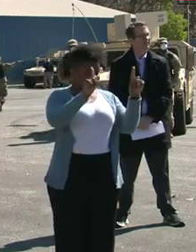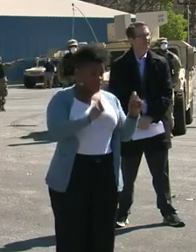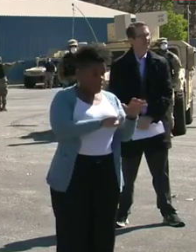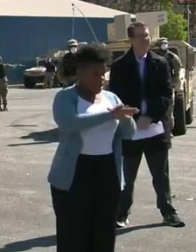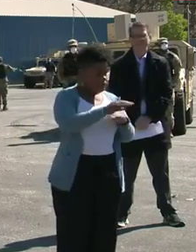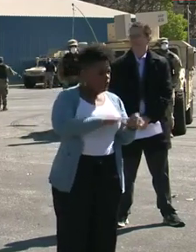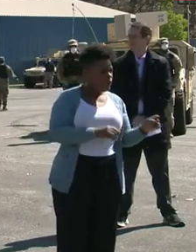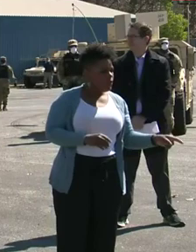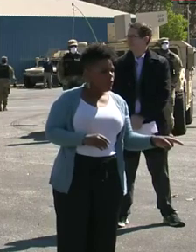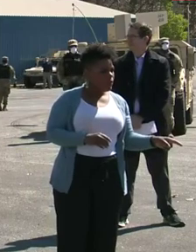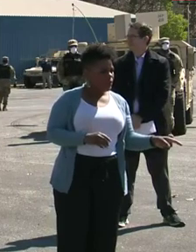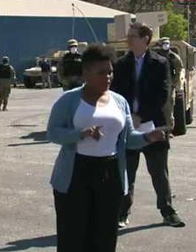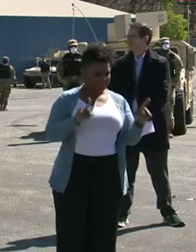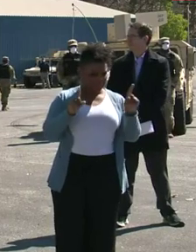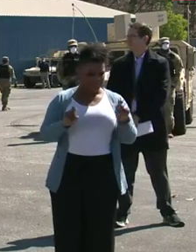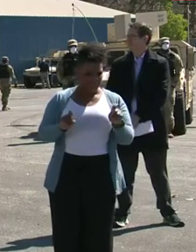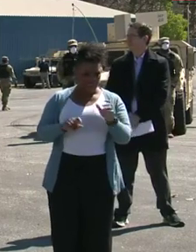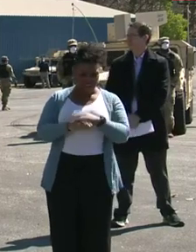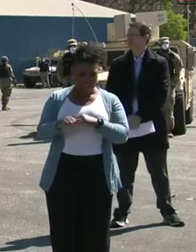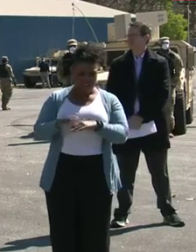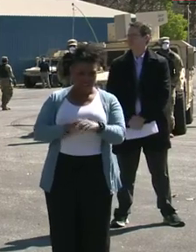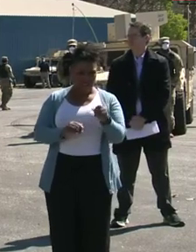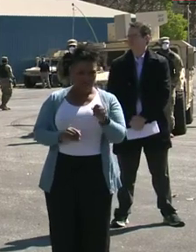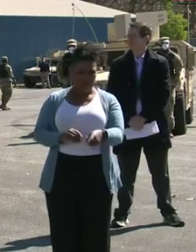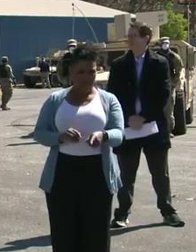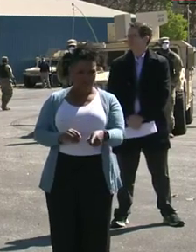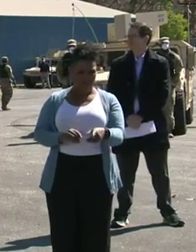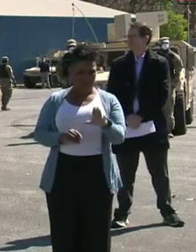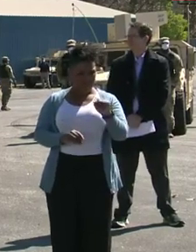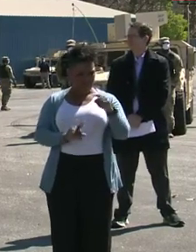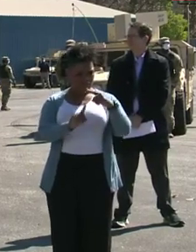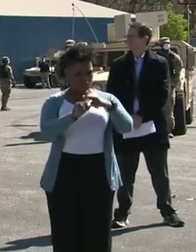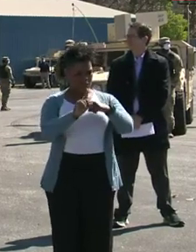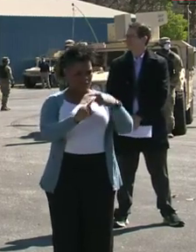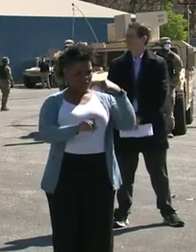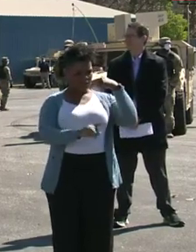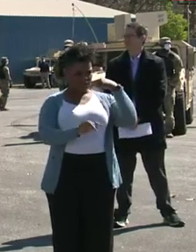medical director maybe, is that the proper way to do that? Is that a waste of PPEs?